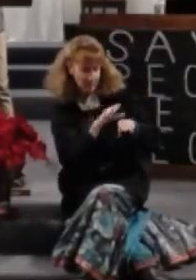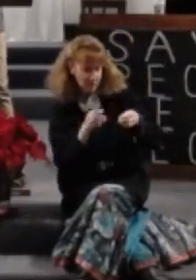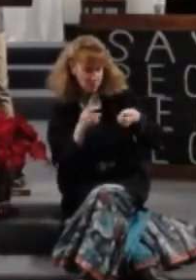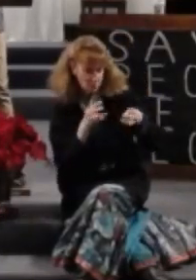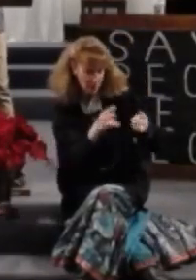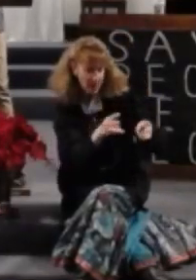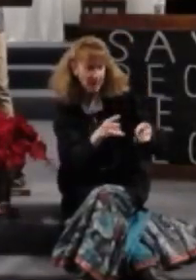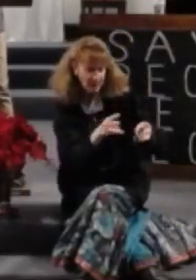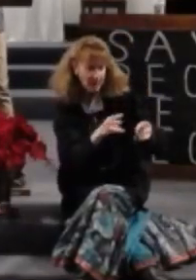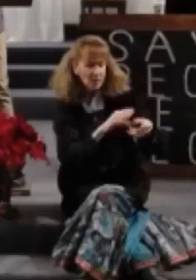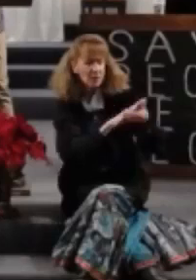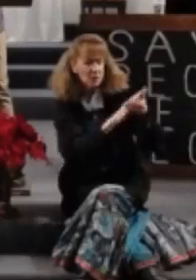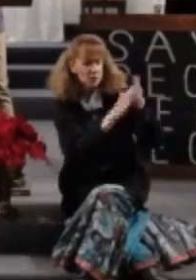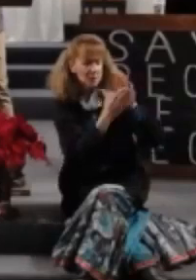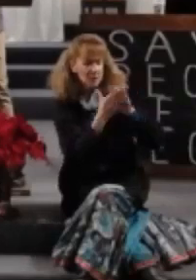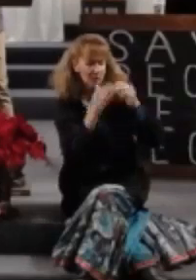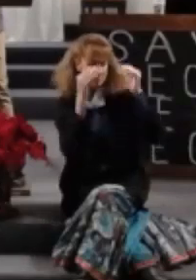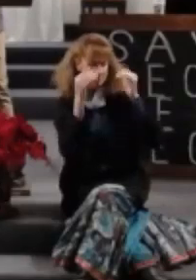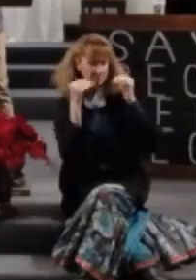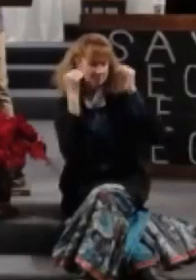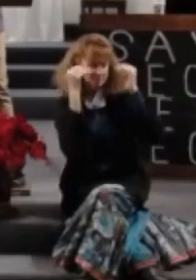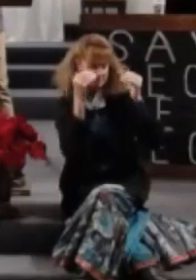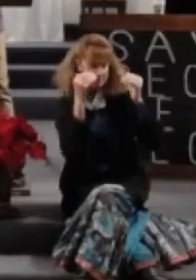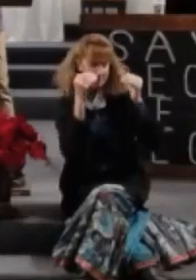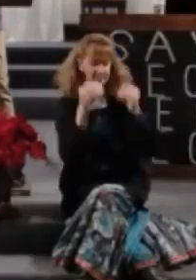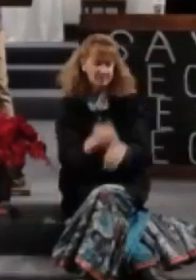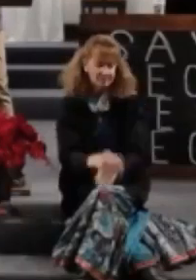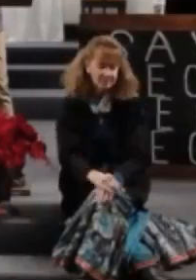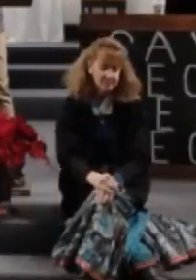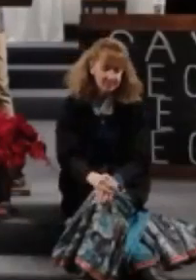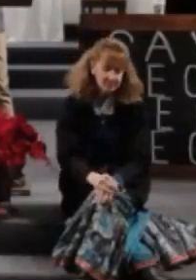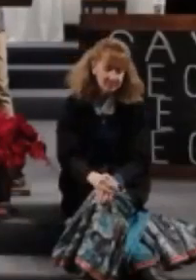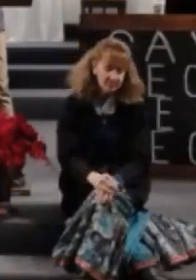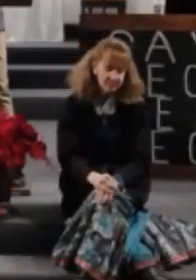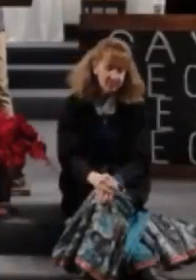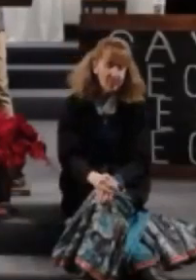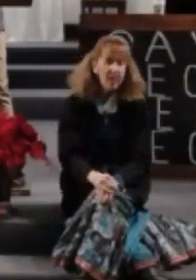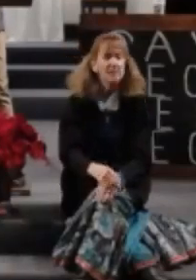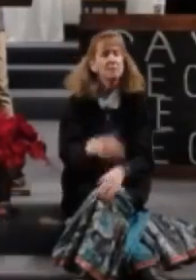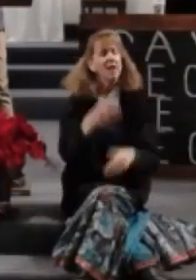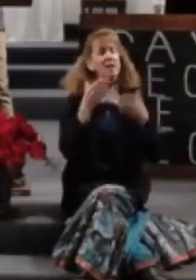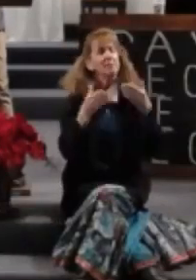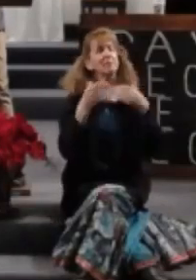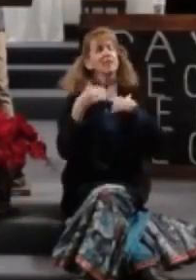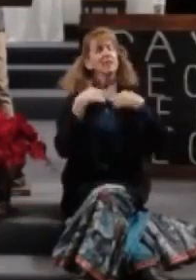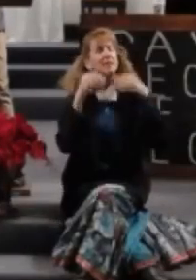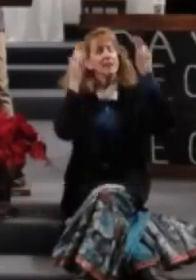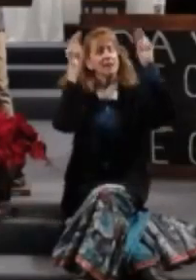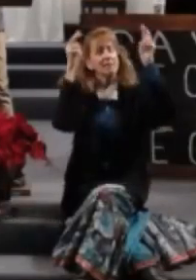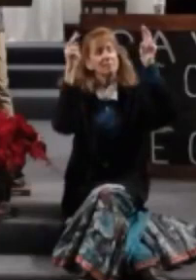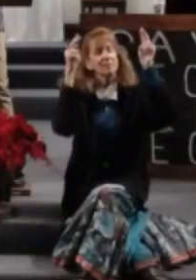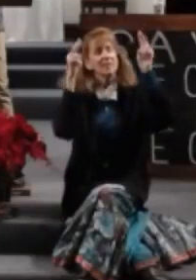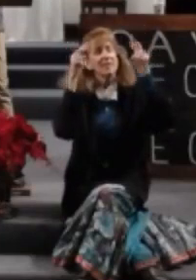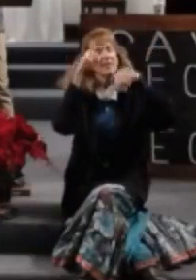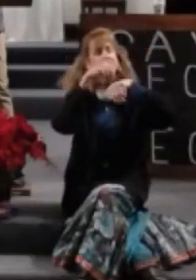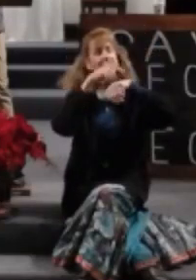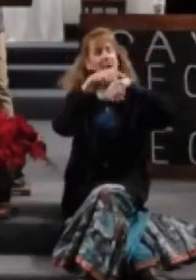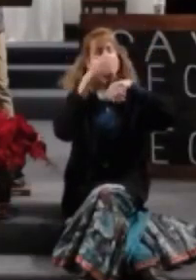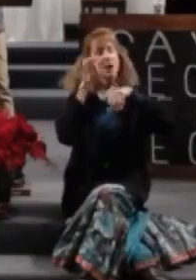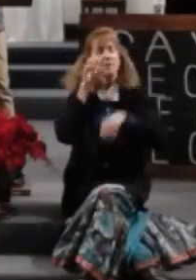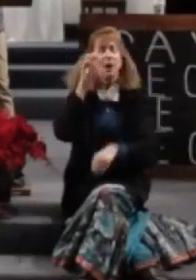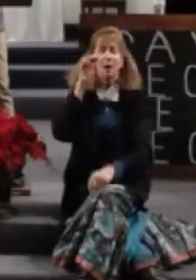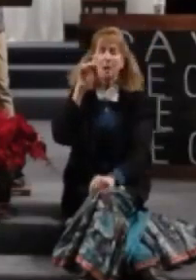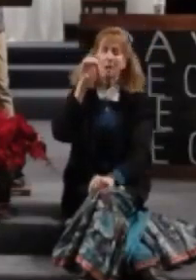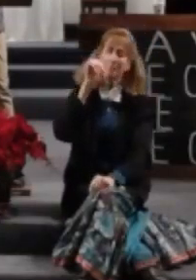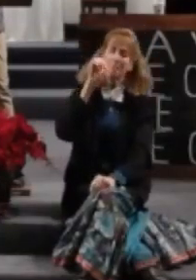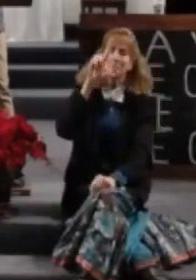high priest in the order of Melchizedek. You probably don't know who Melchizedek is, but he